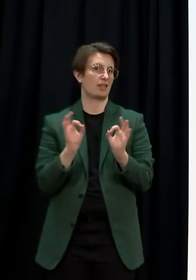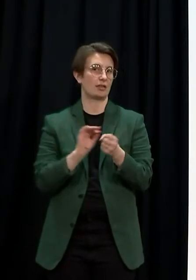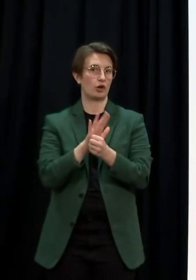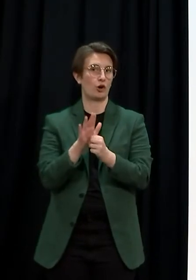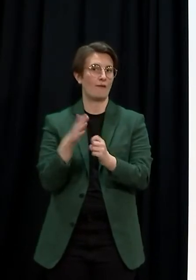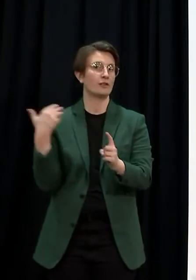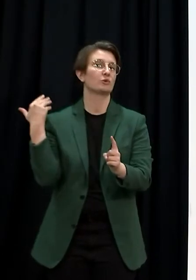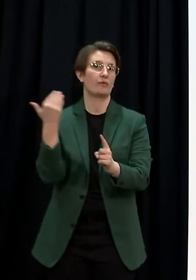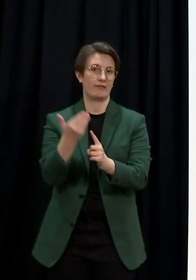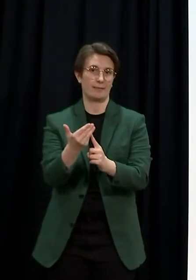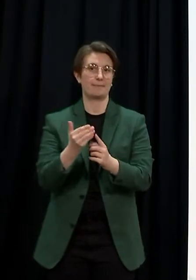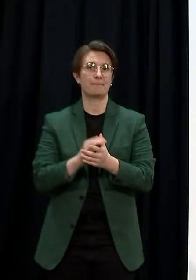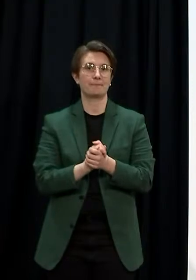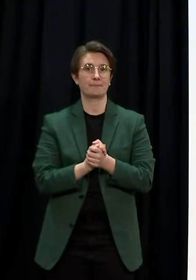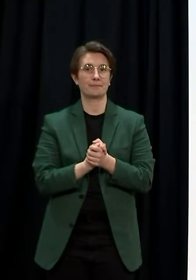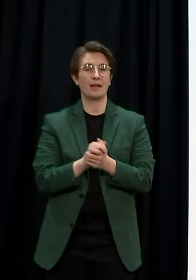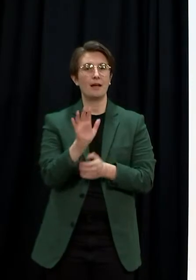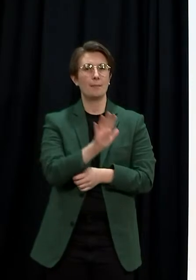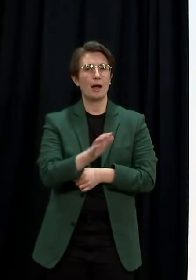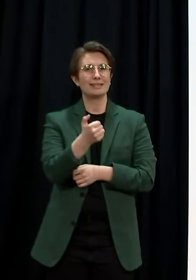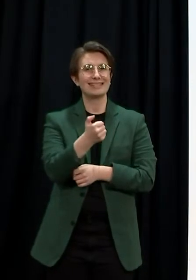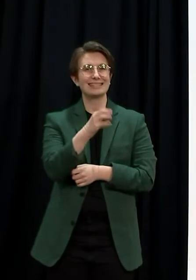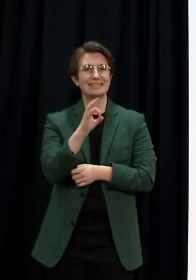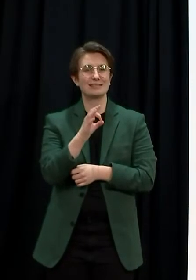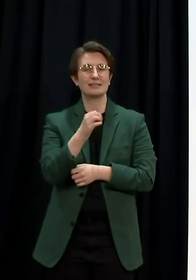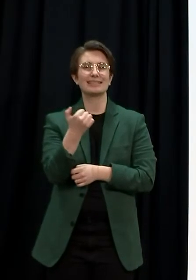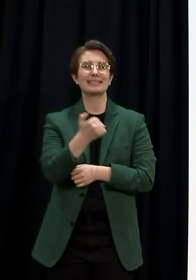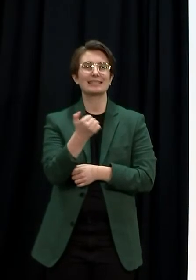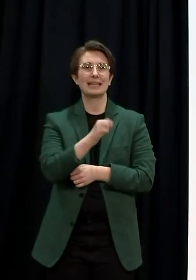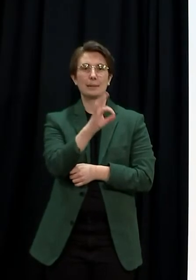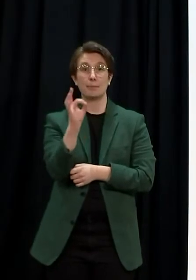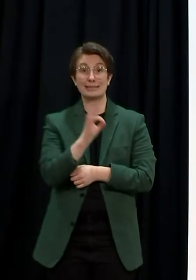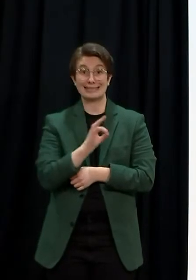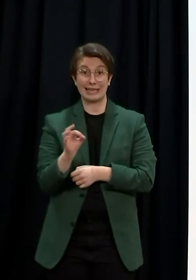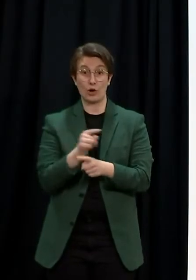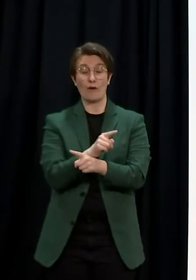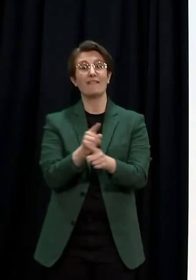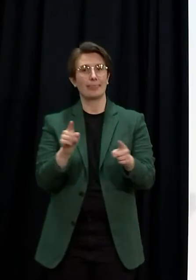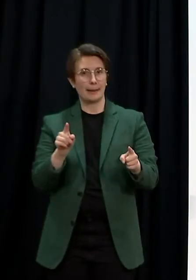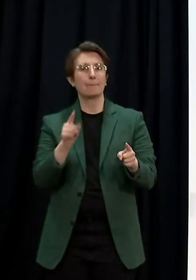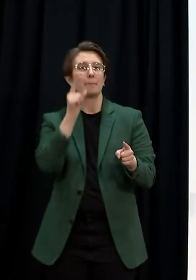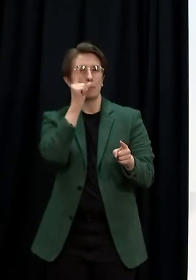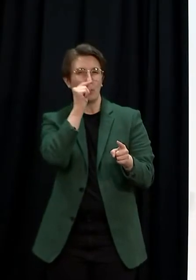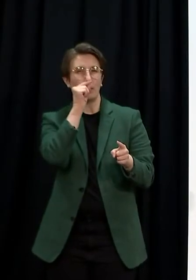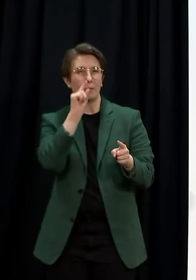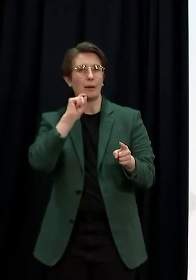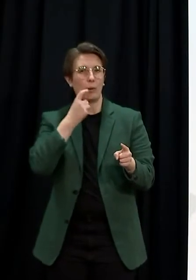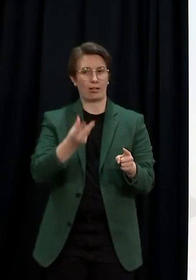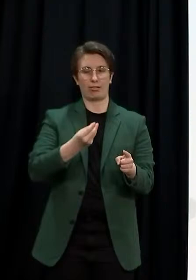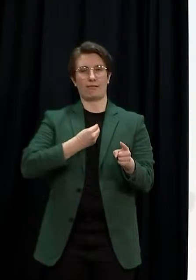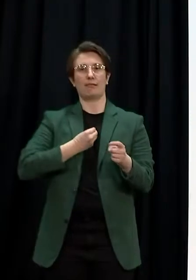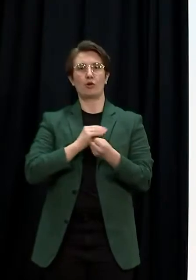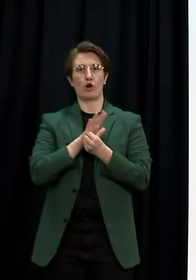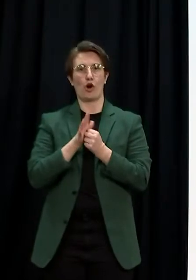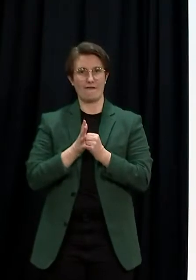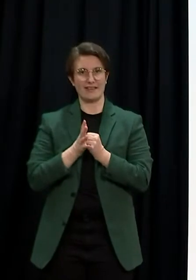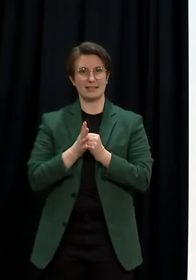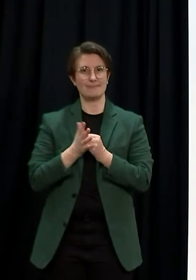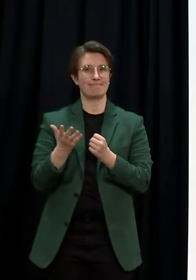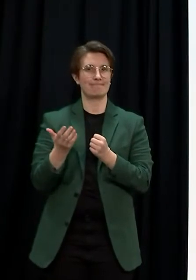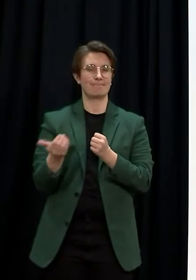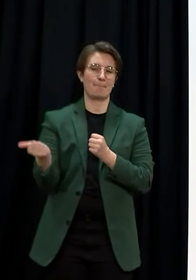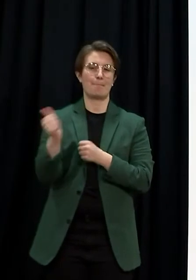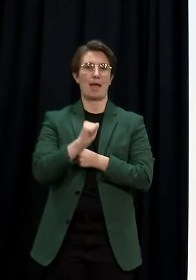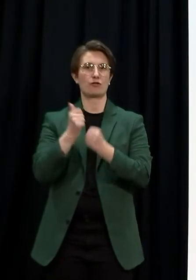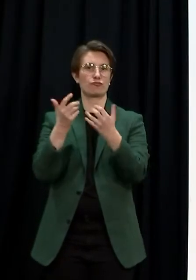group will return a positive test at the day 12 test. And so this indicates both the importance of keeping